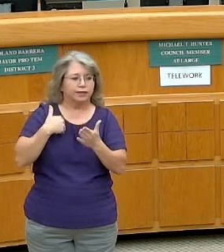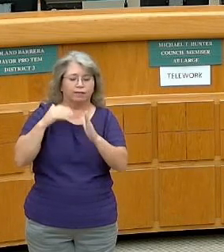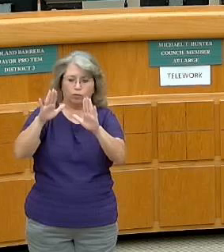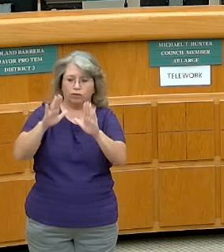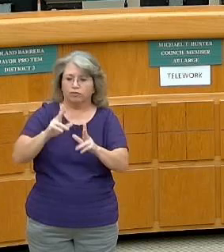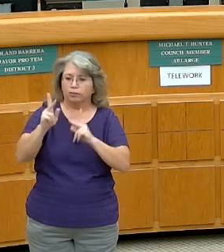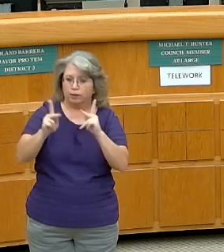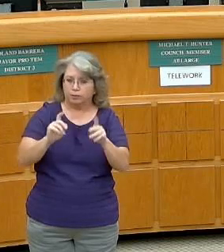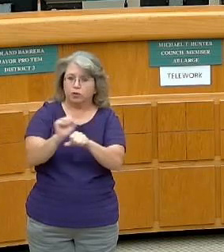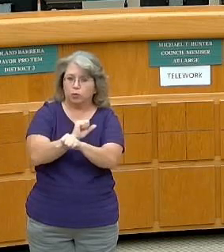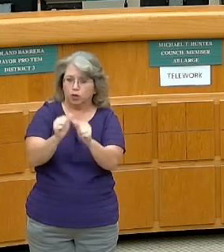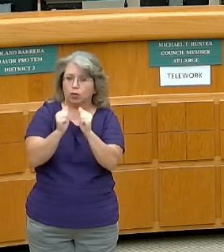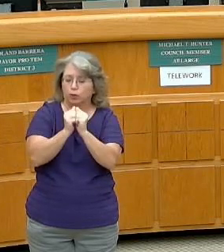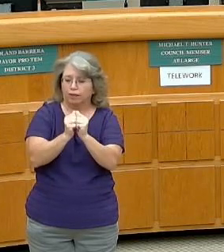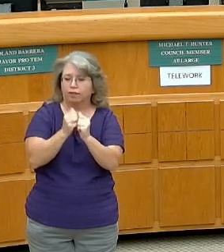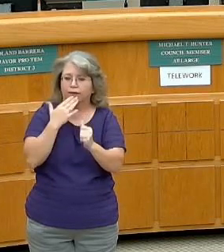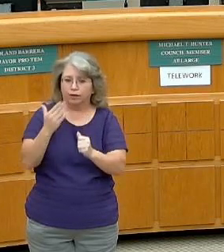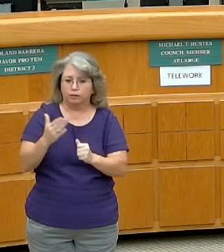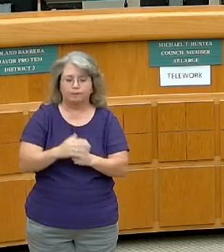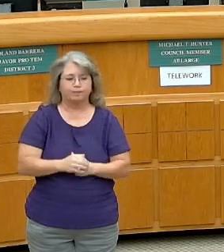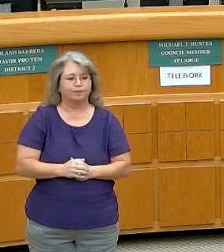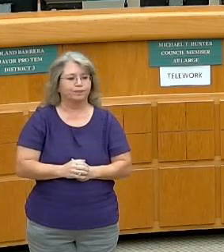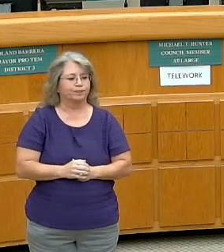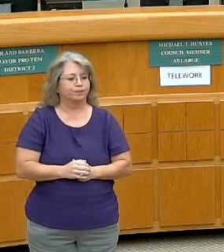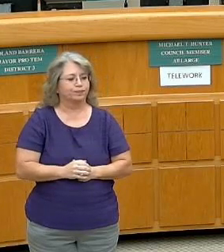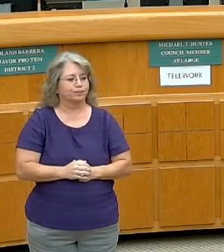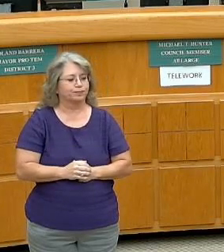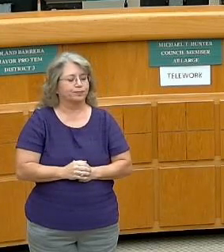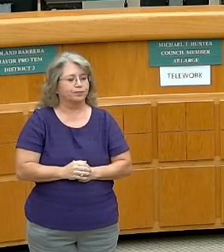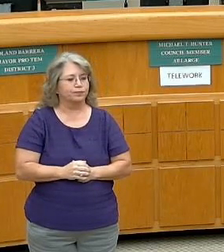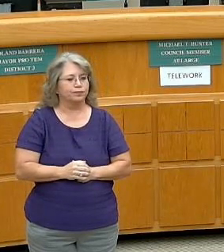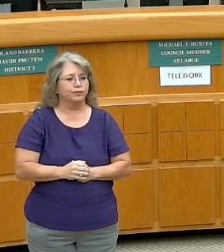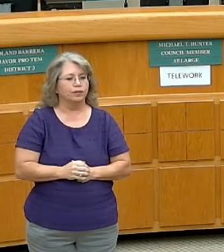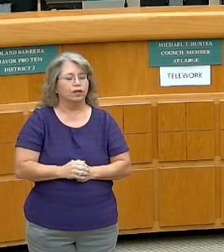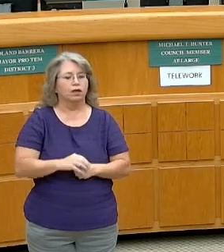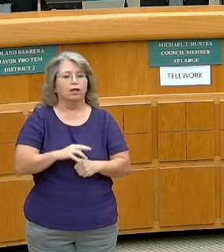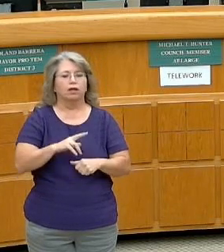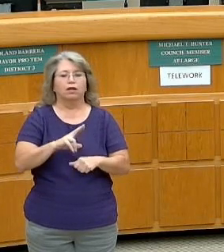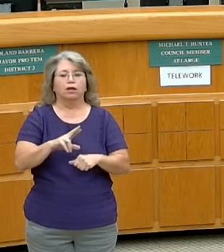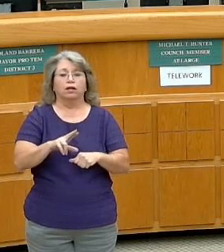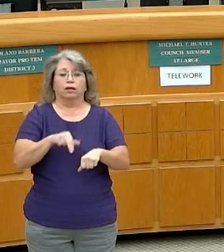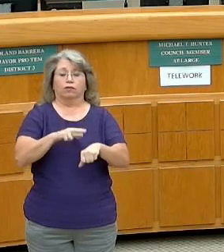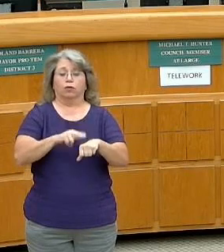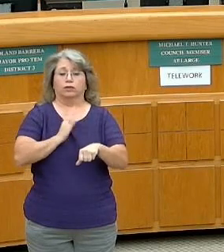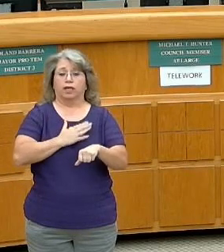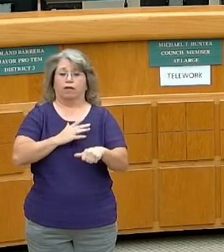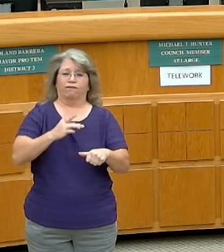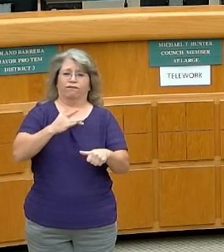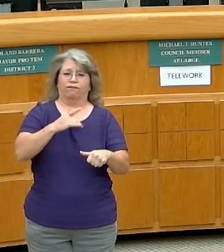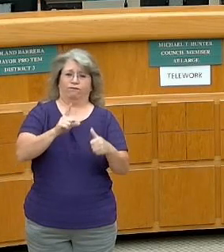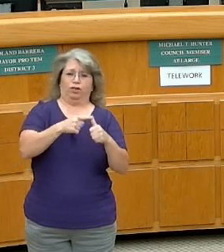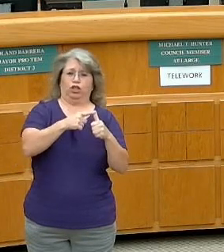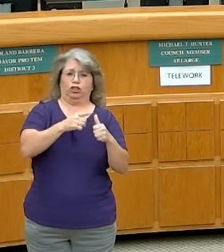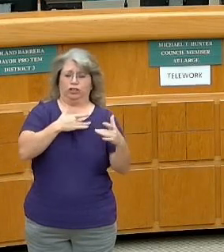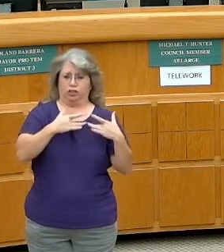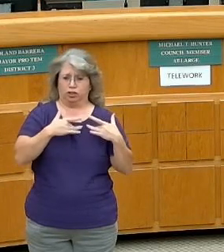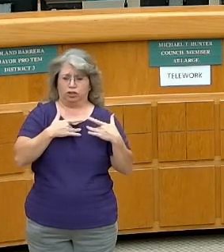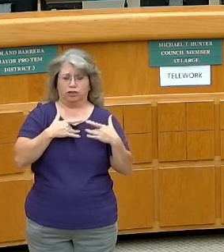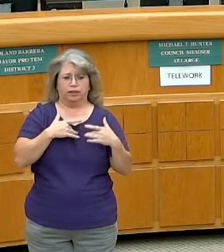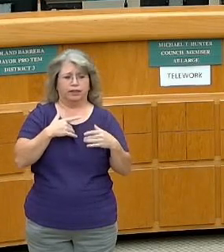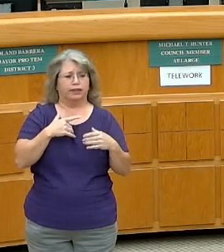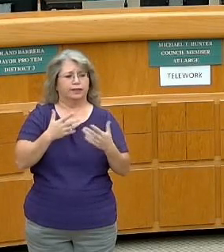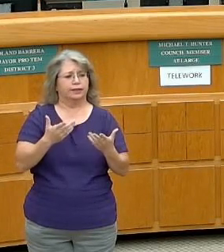with, and so thank you for that. Of course, our first concern in all of this is the human toll that this is taking,